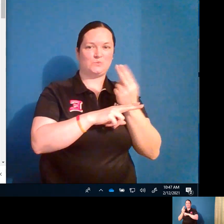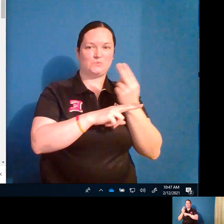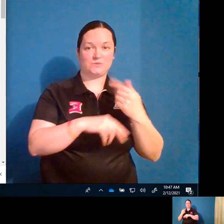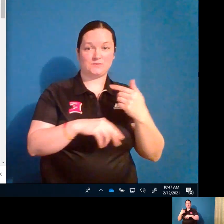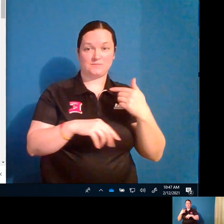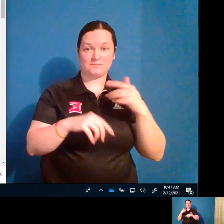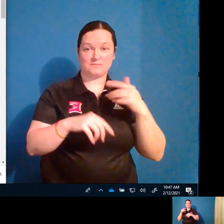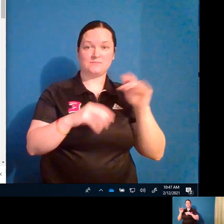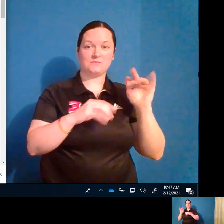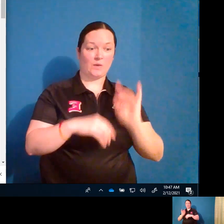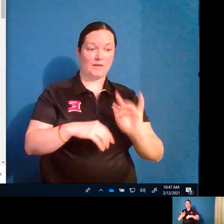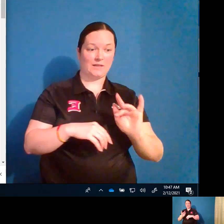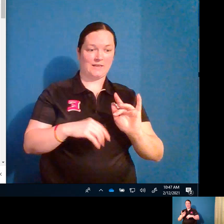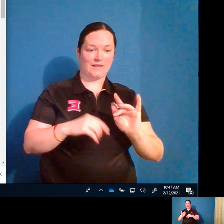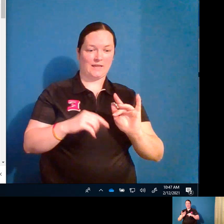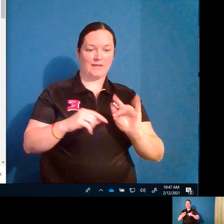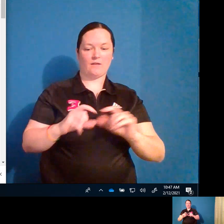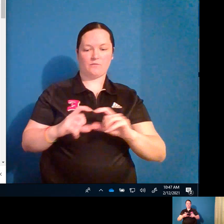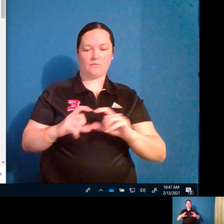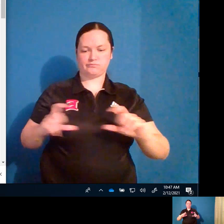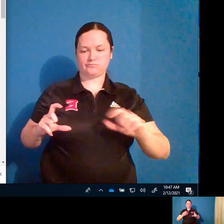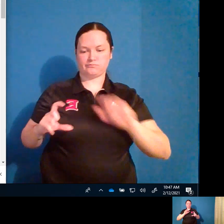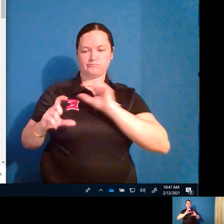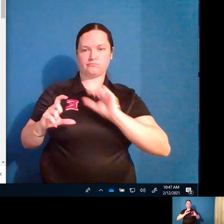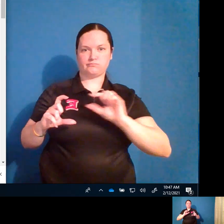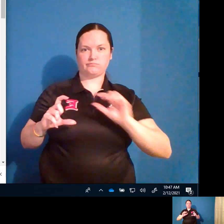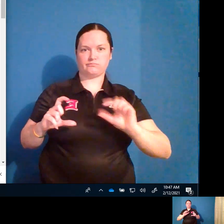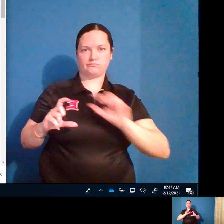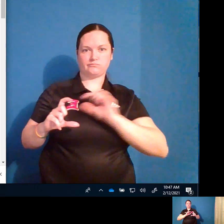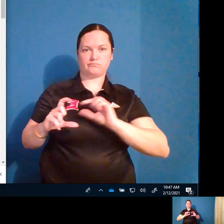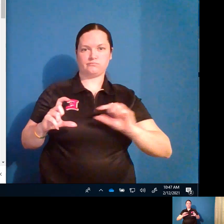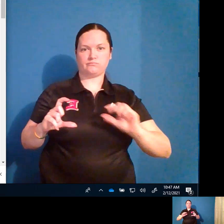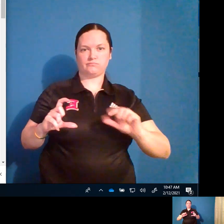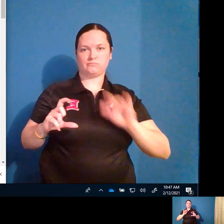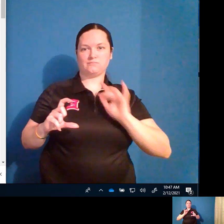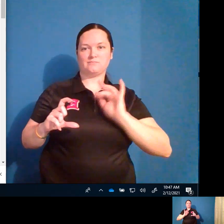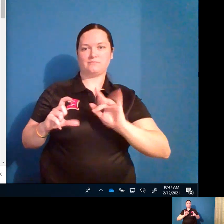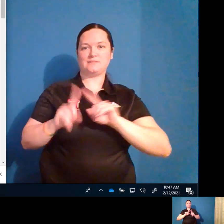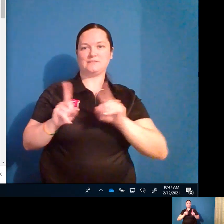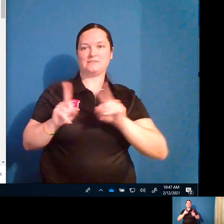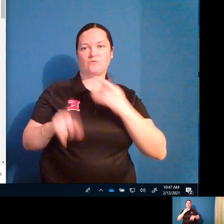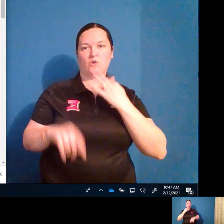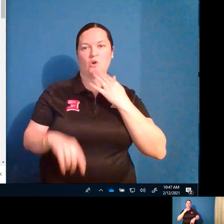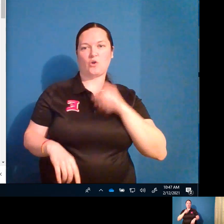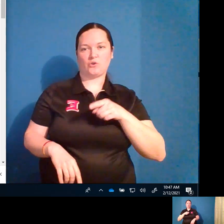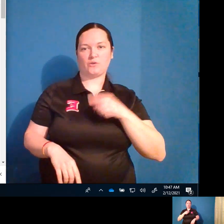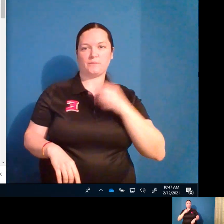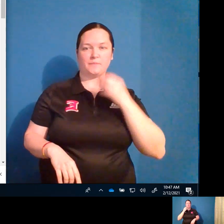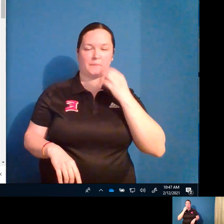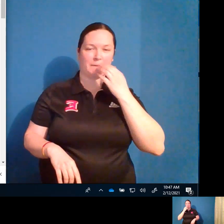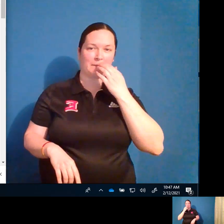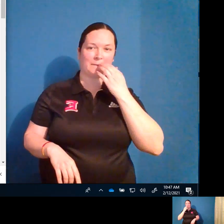that, my palette comes up. So then I can change my colors.